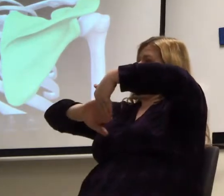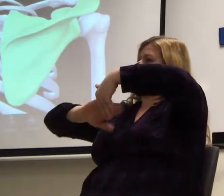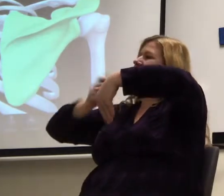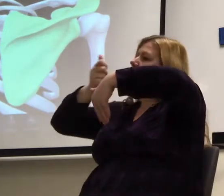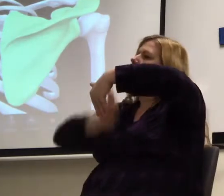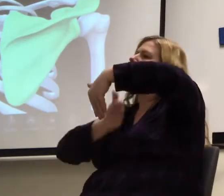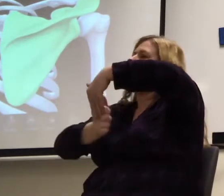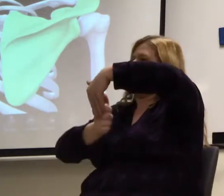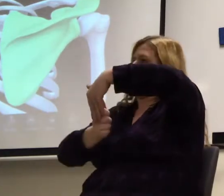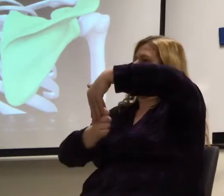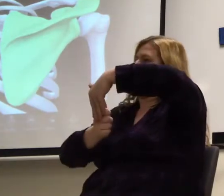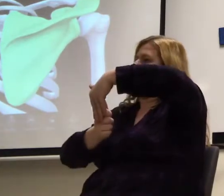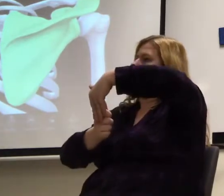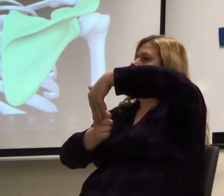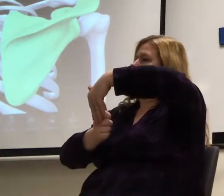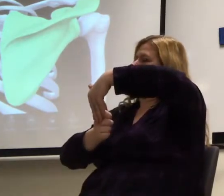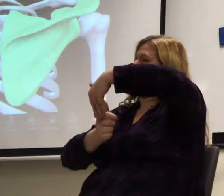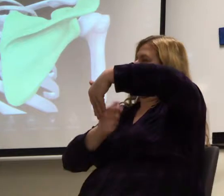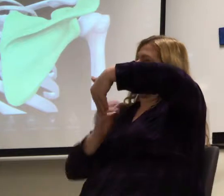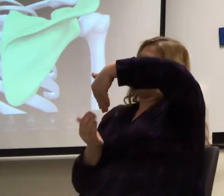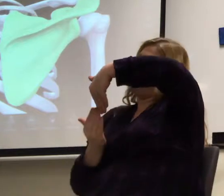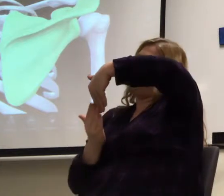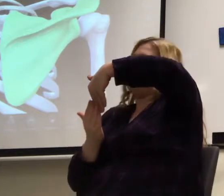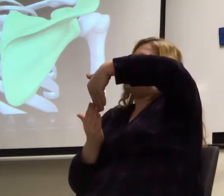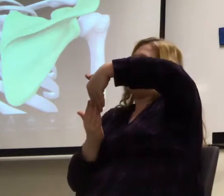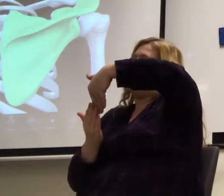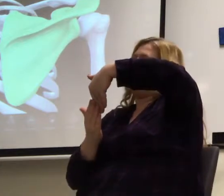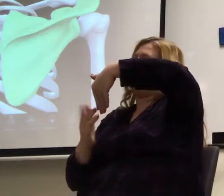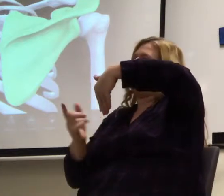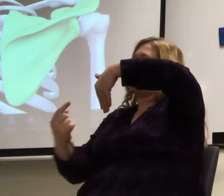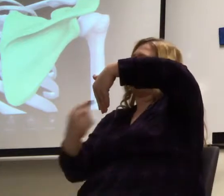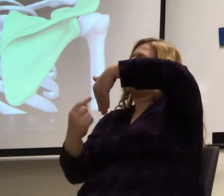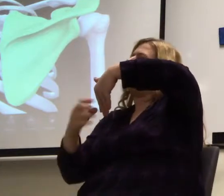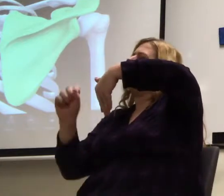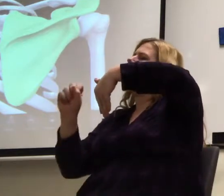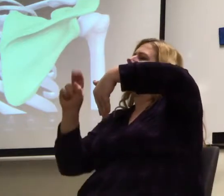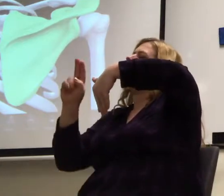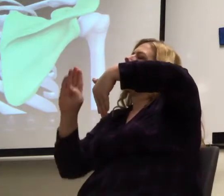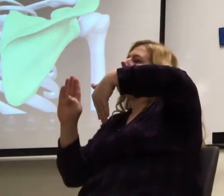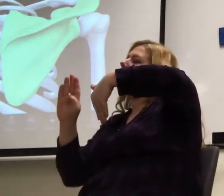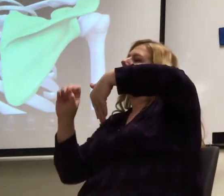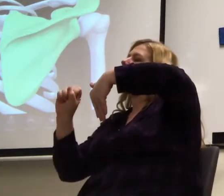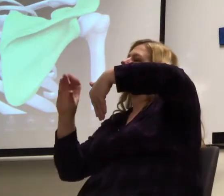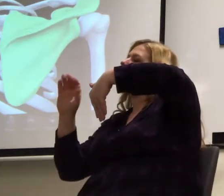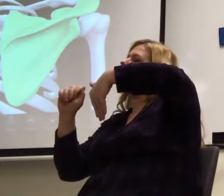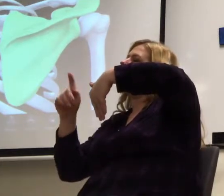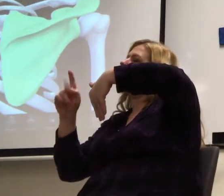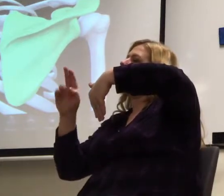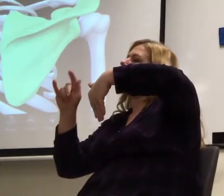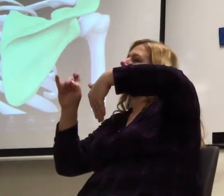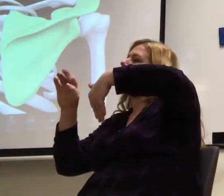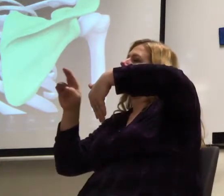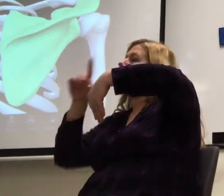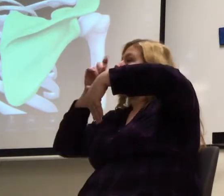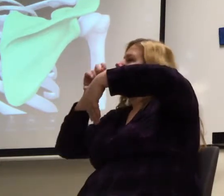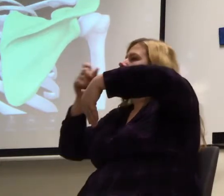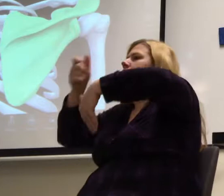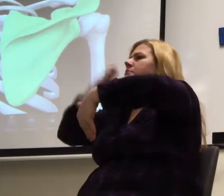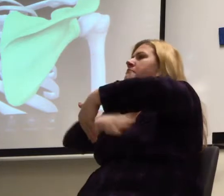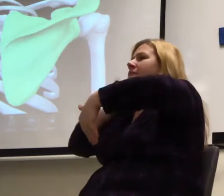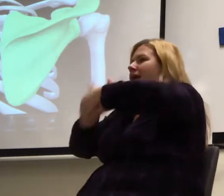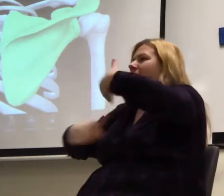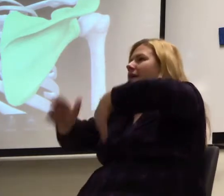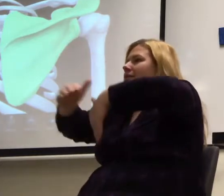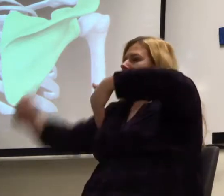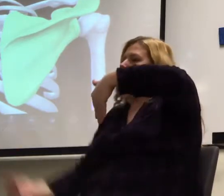underneath. So they call the other side subscapular. You see why it's sub? Because it's like my fingers are underneath. That's